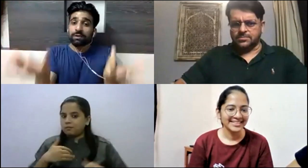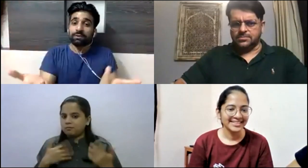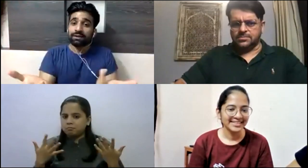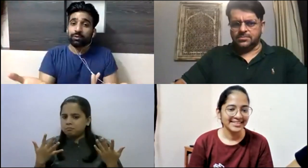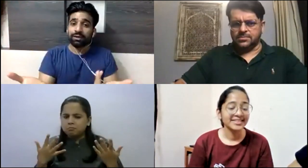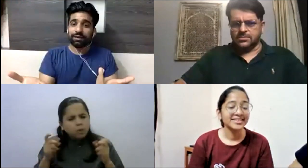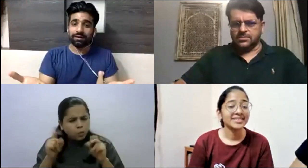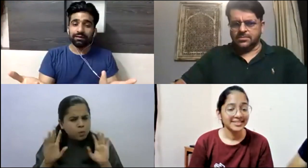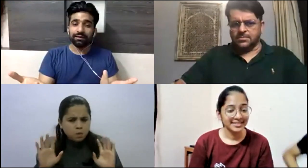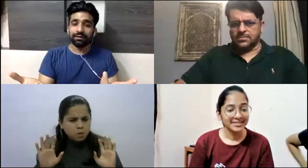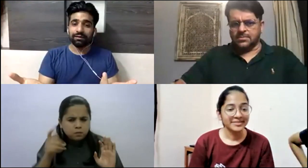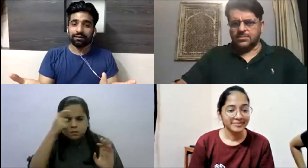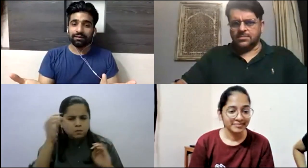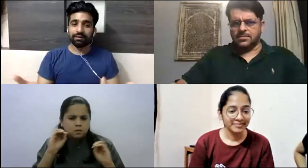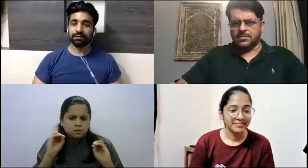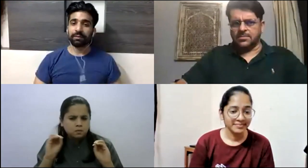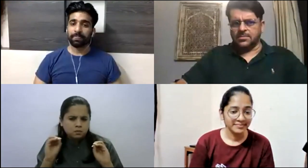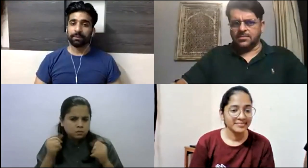So it's completely okay.